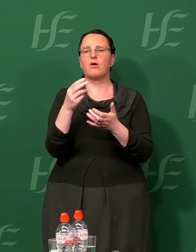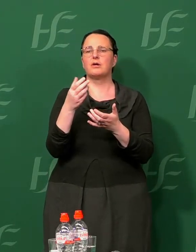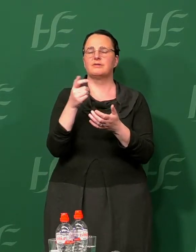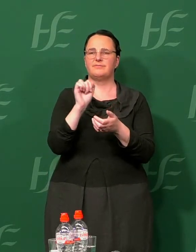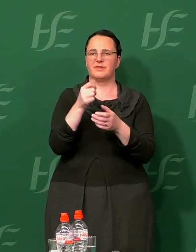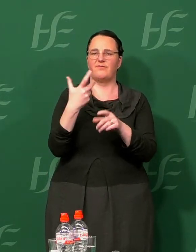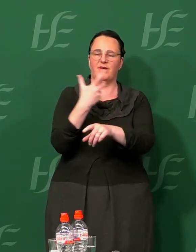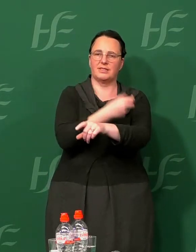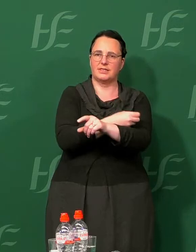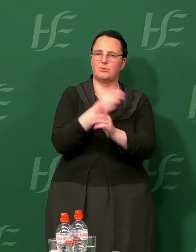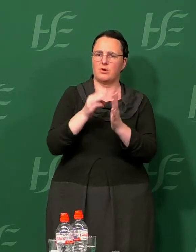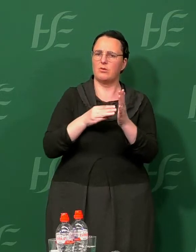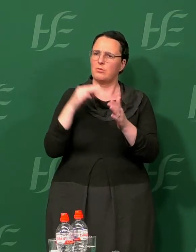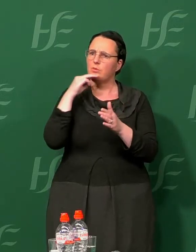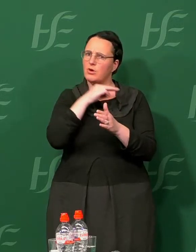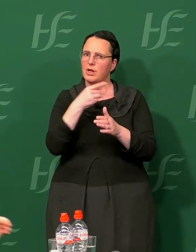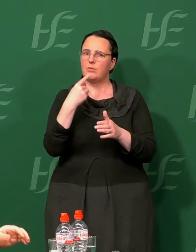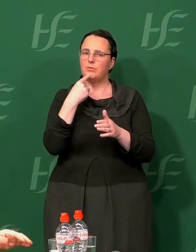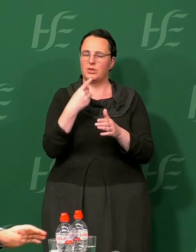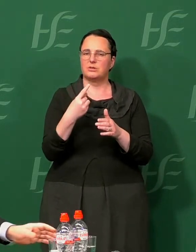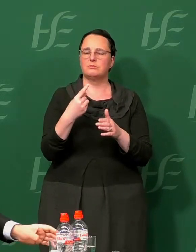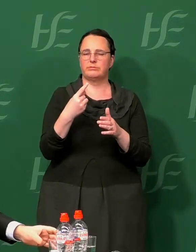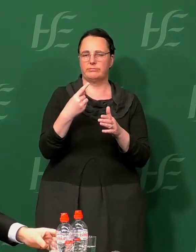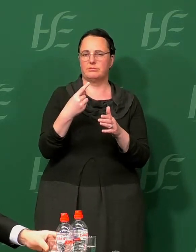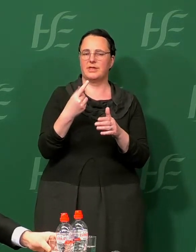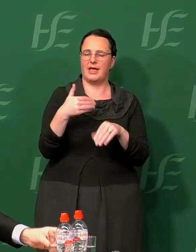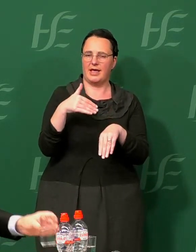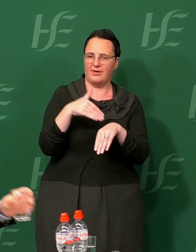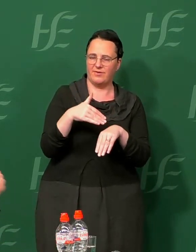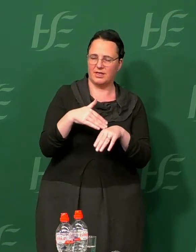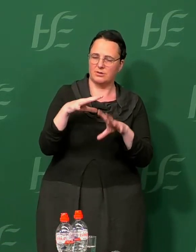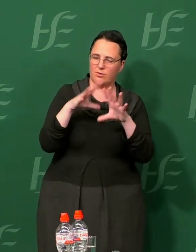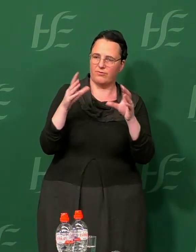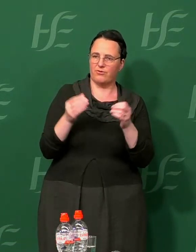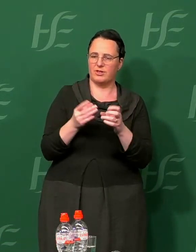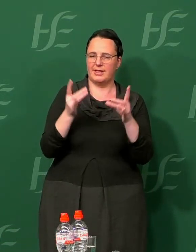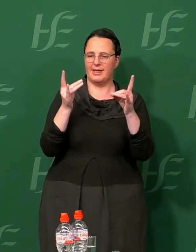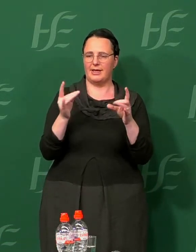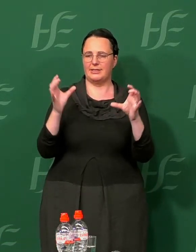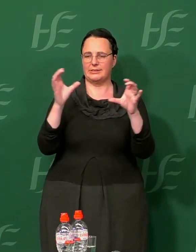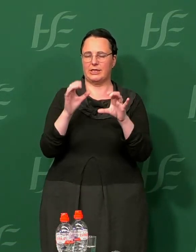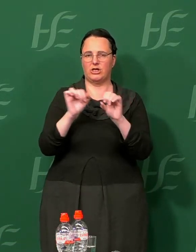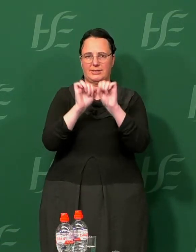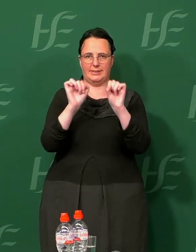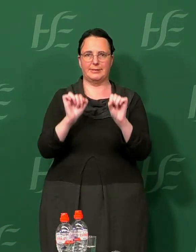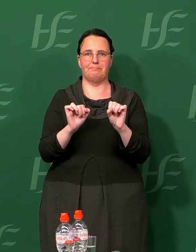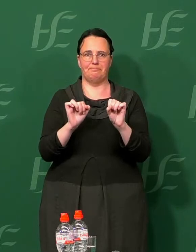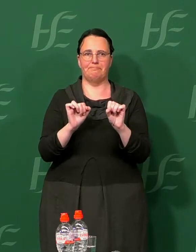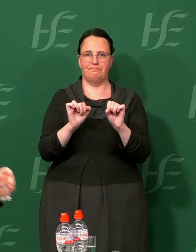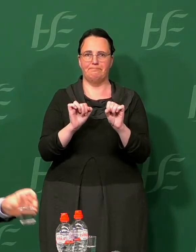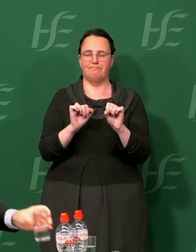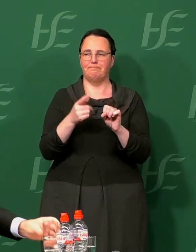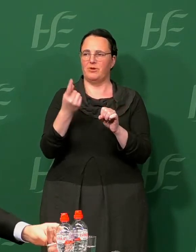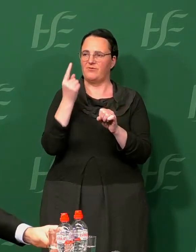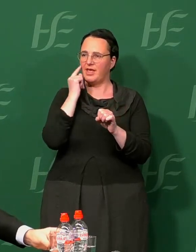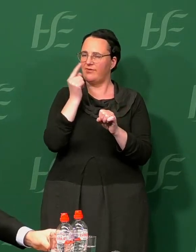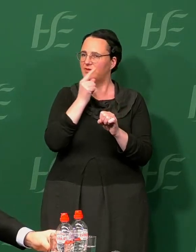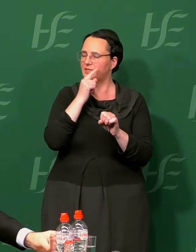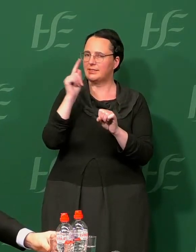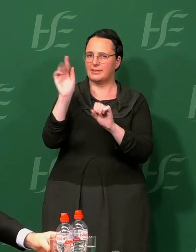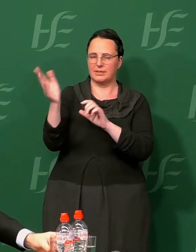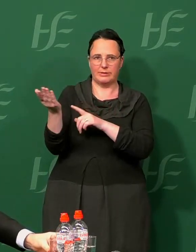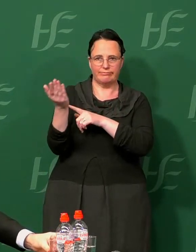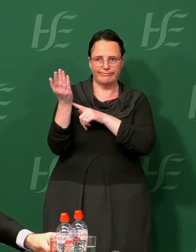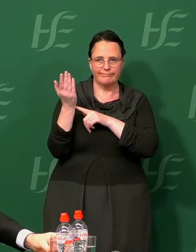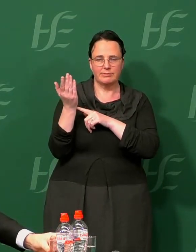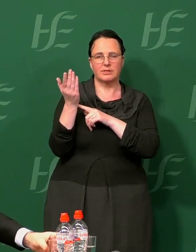as important, but it reflects a whole healthcare system priority in the face of the evidence that's emerging of the threat